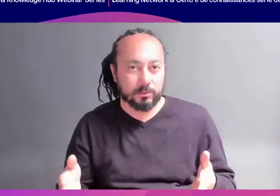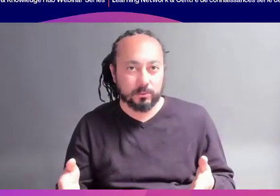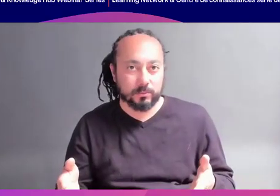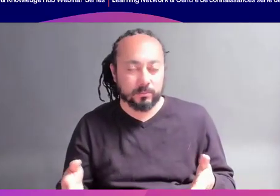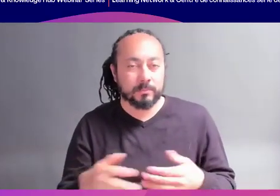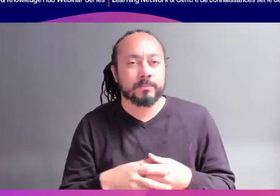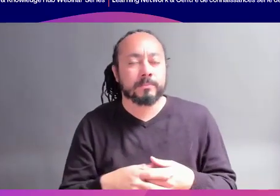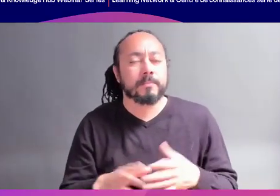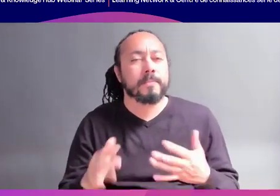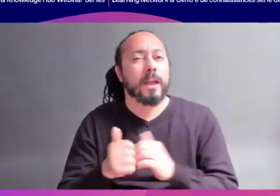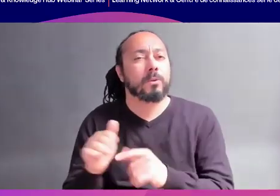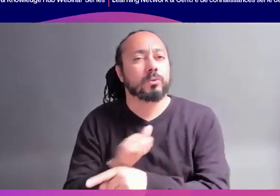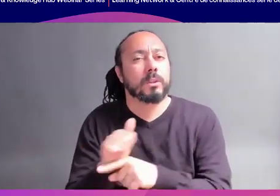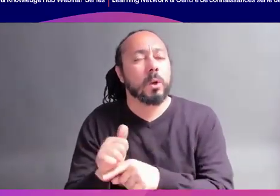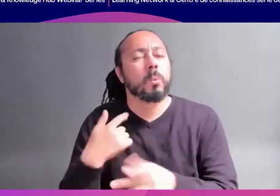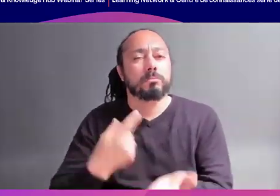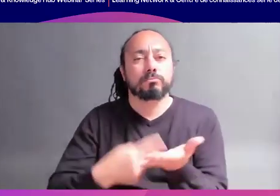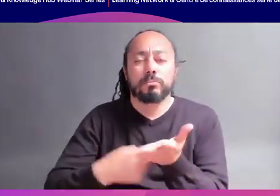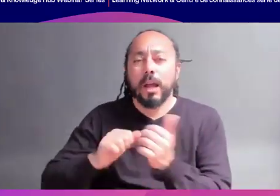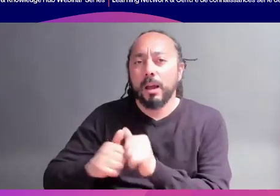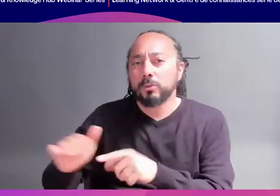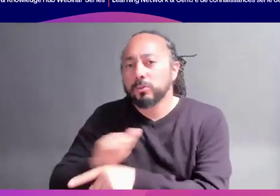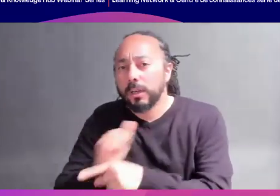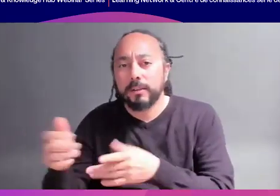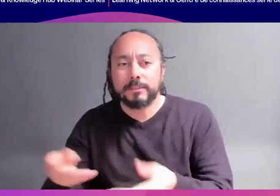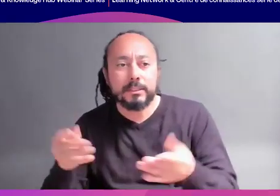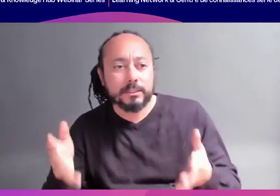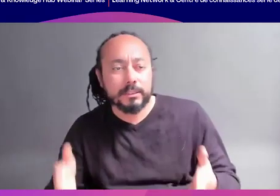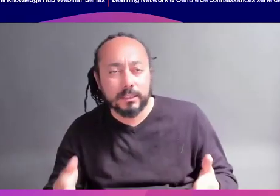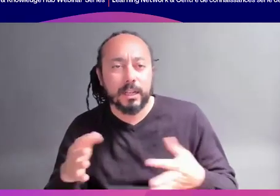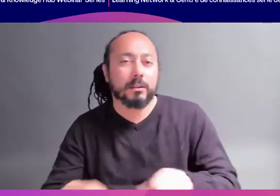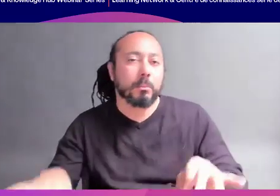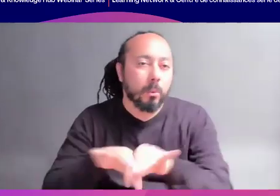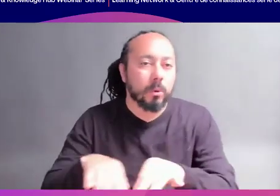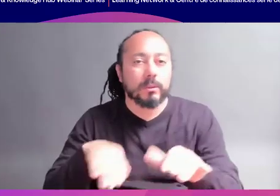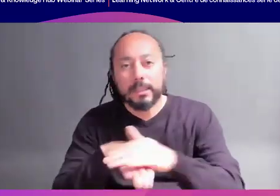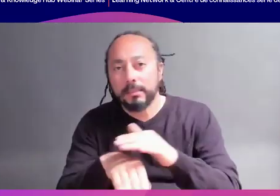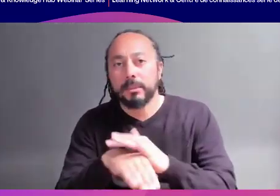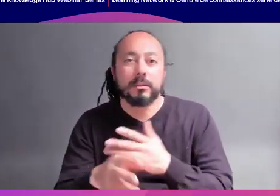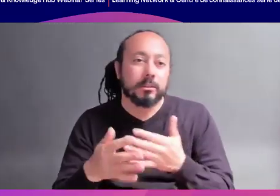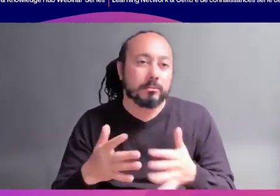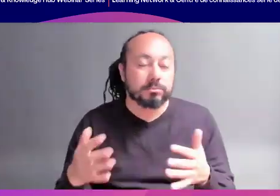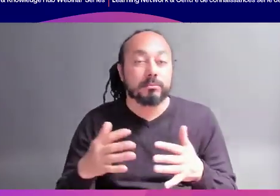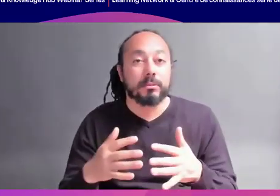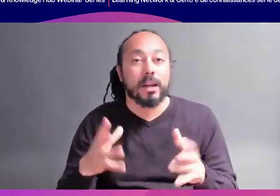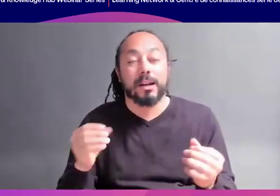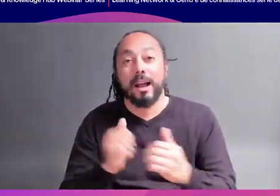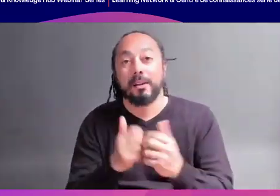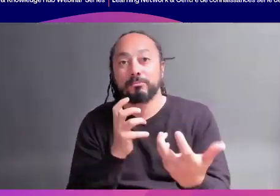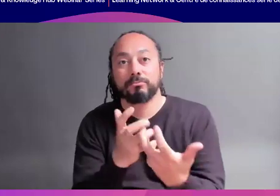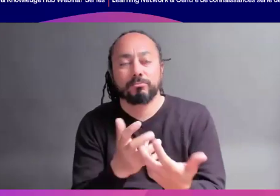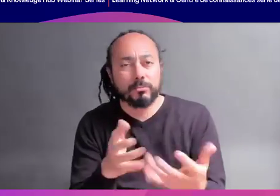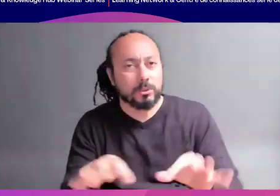talked quite a bit about training facilitators as, an important part of accessibility and an important part of adaptation.